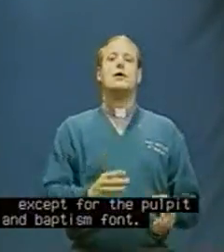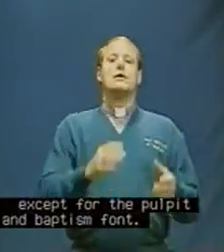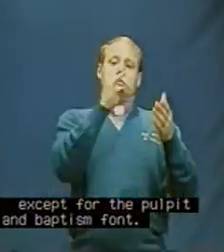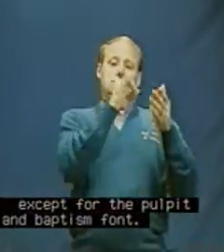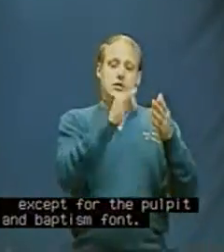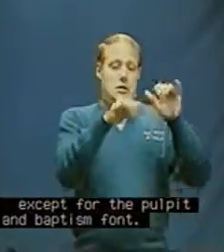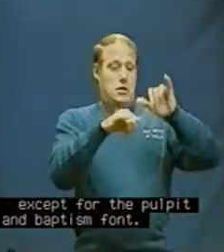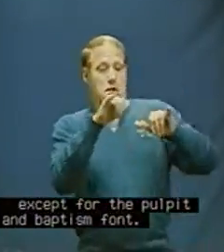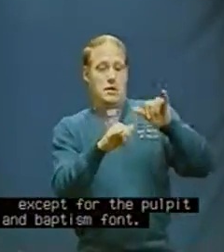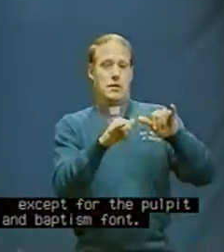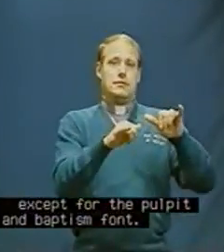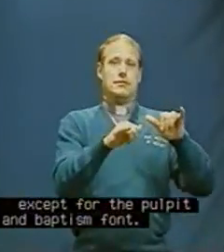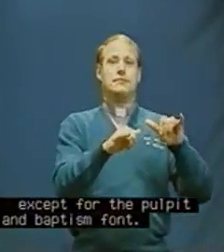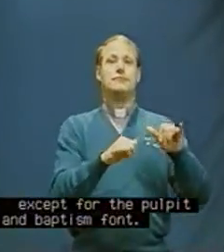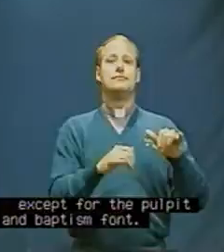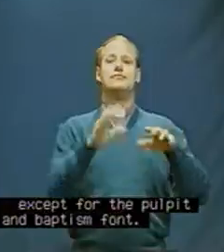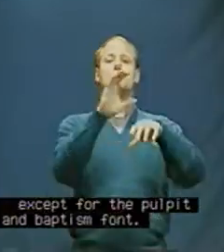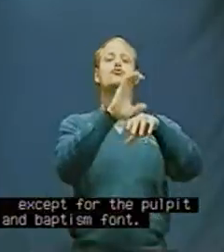empty except for the pulpit and baptism font.